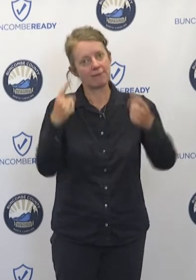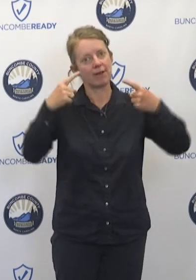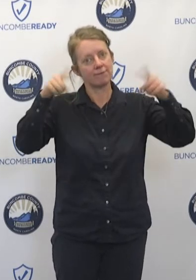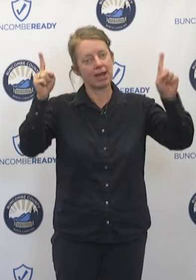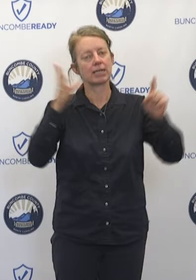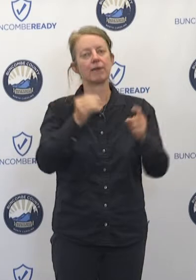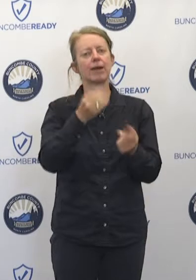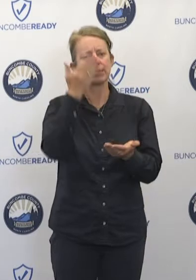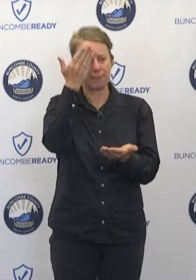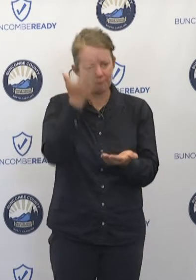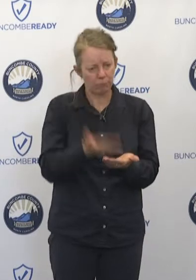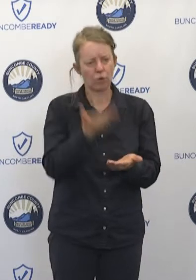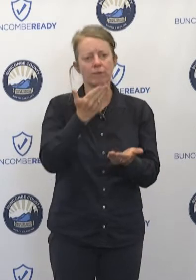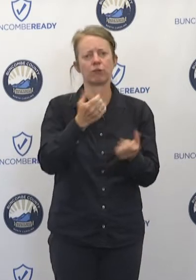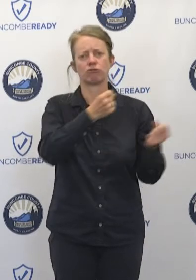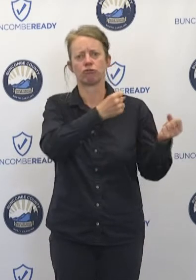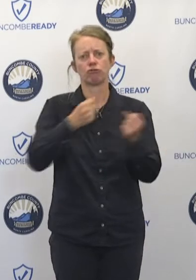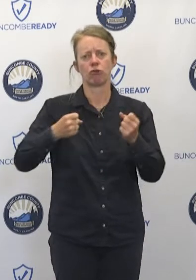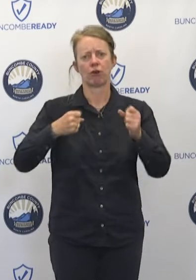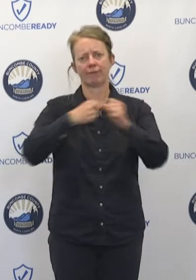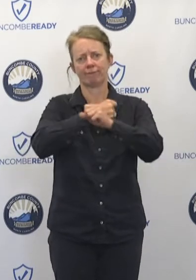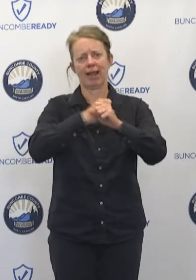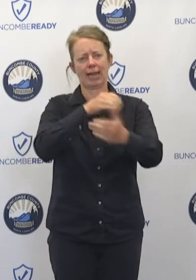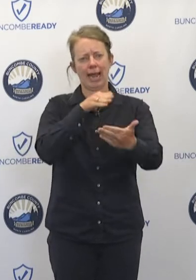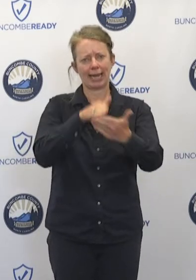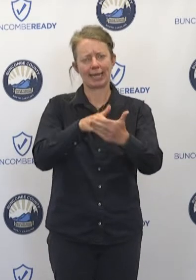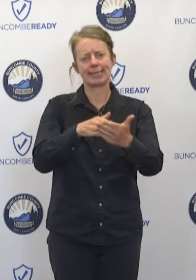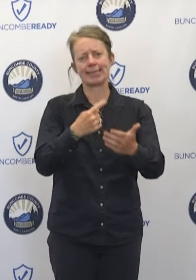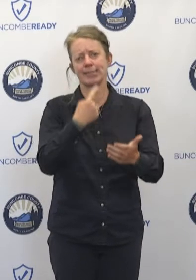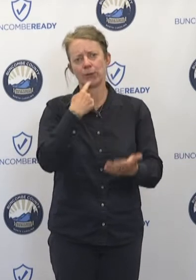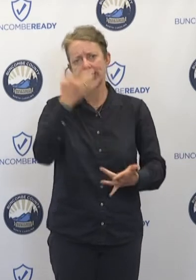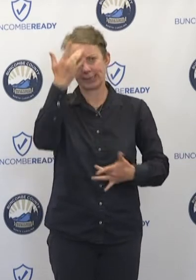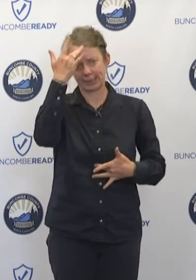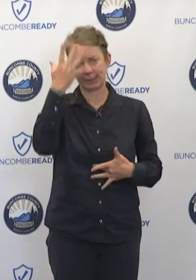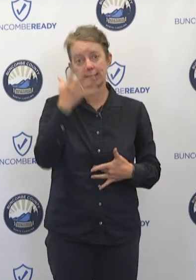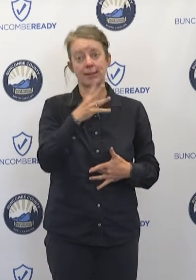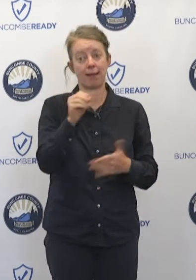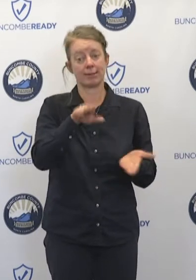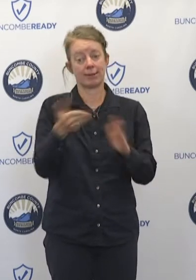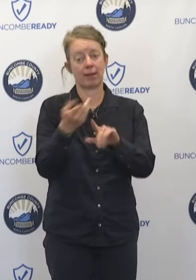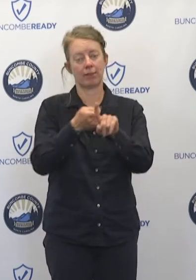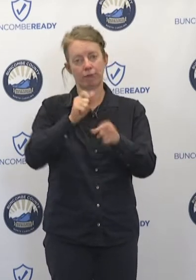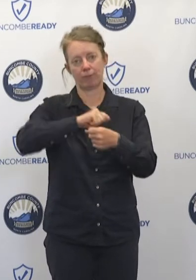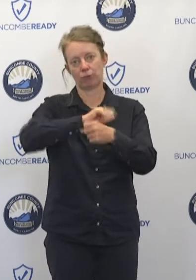proven to be a powerful defense against severe illness and death due to COVID-19.